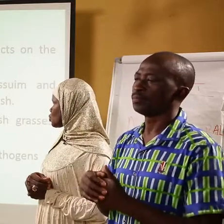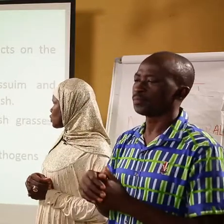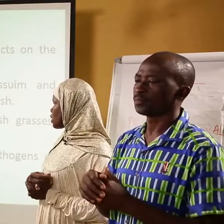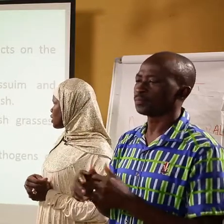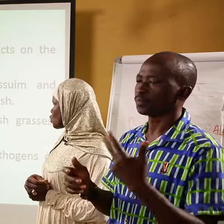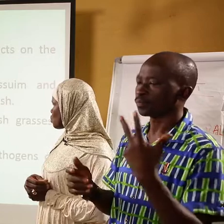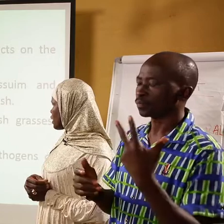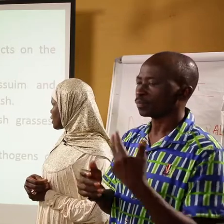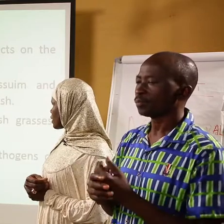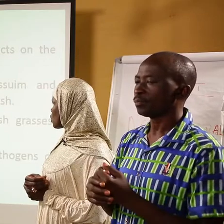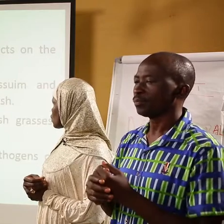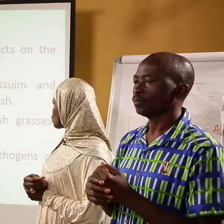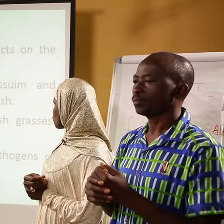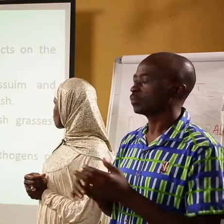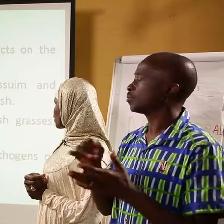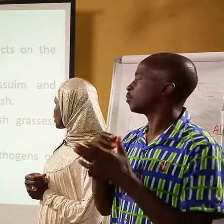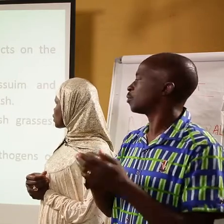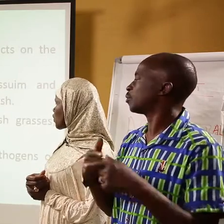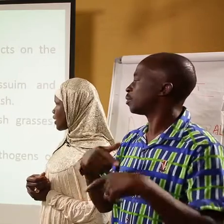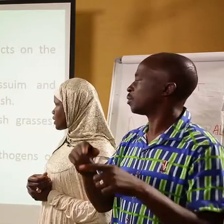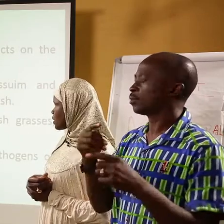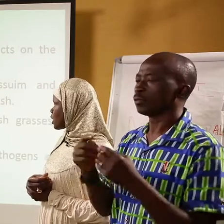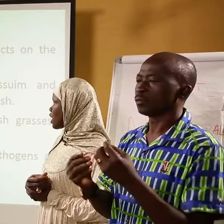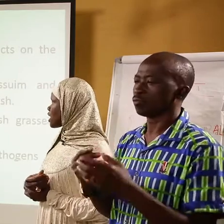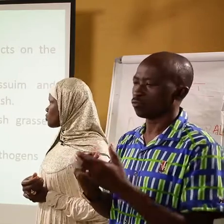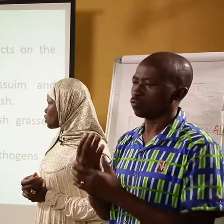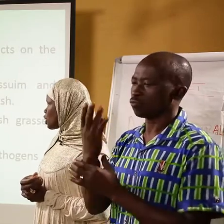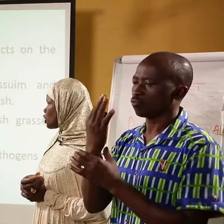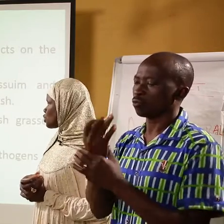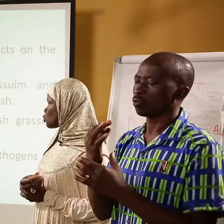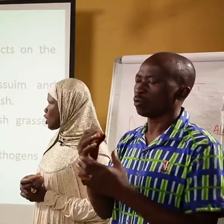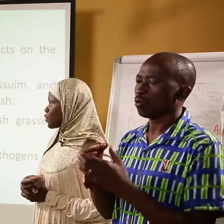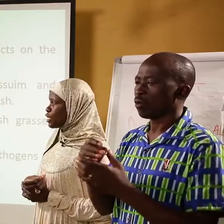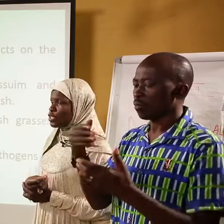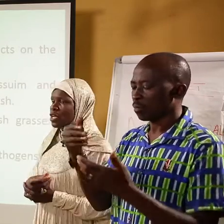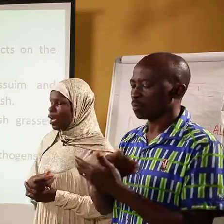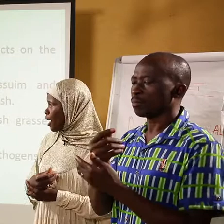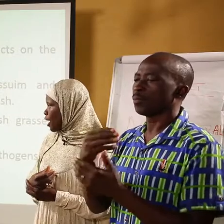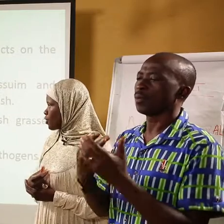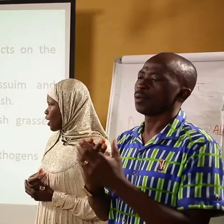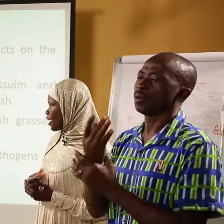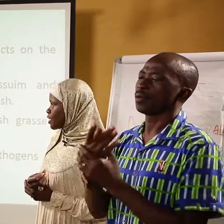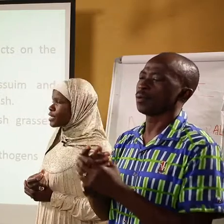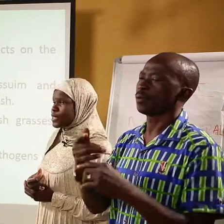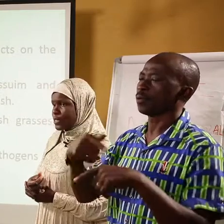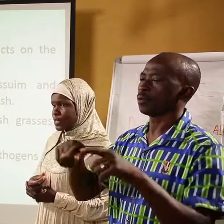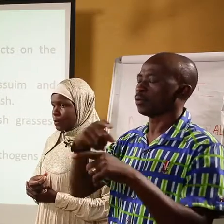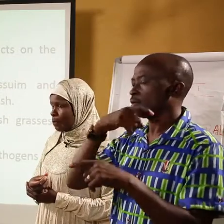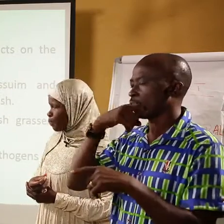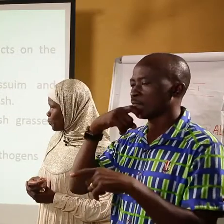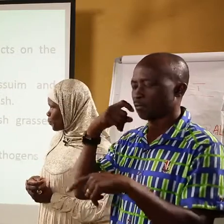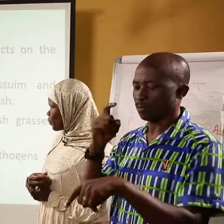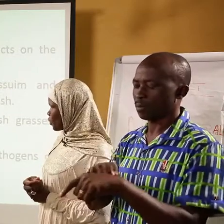it stimulates the growth of fresh grasses, especially during dry